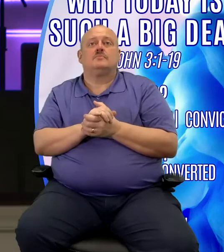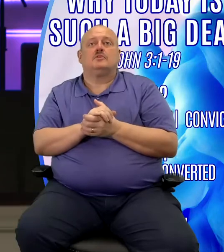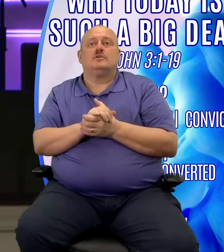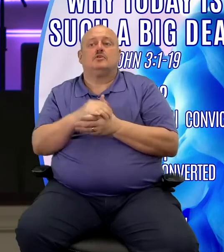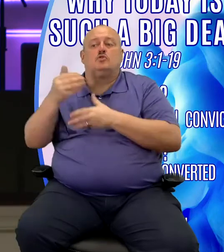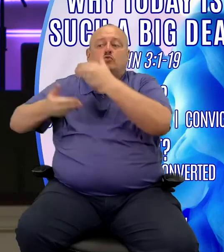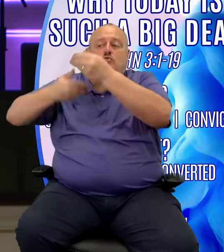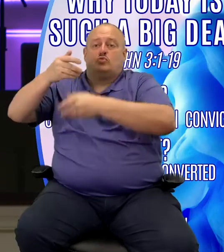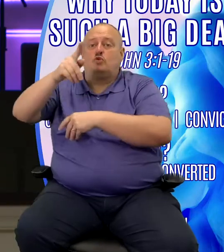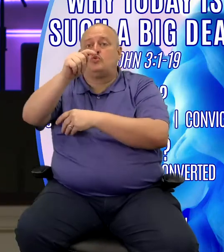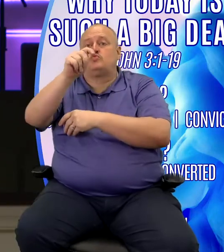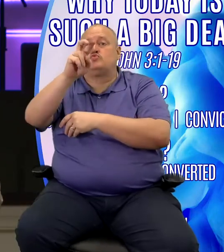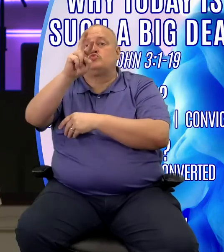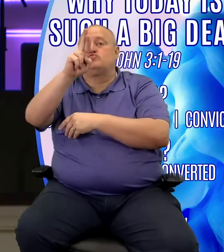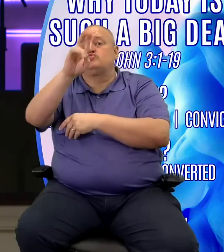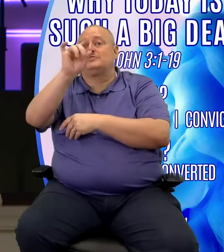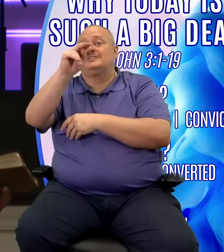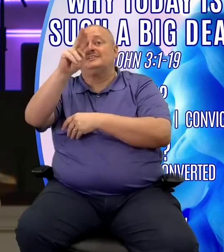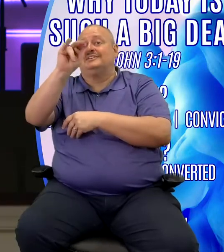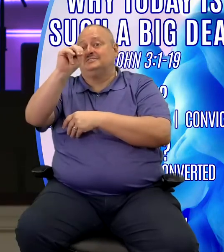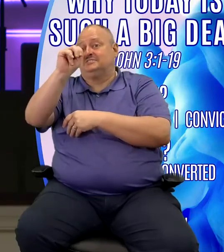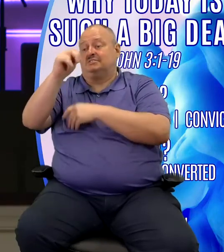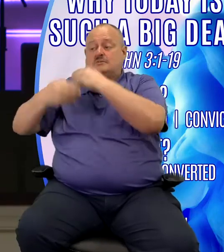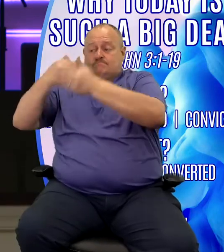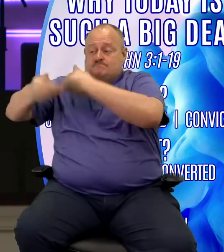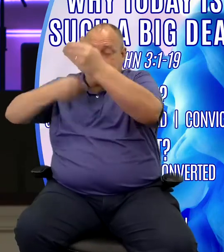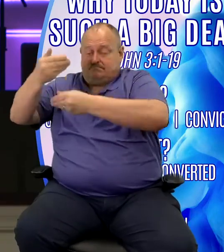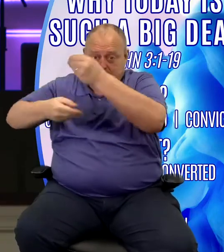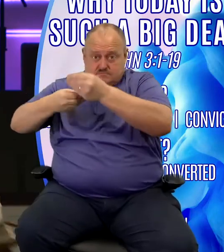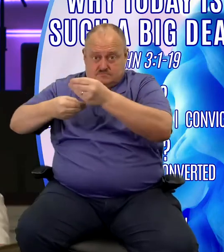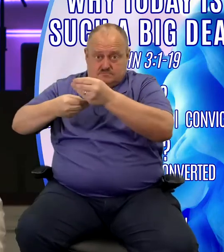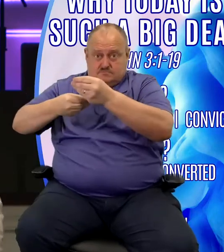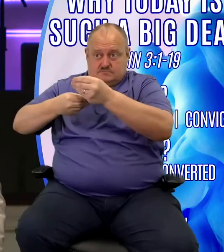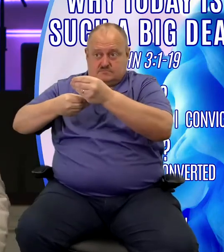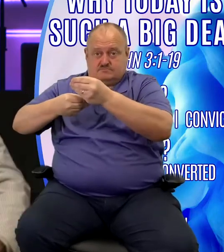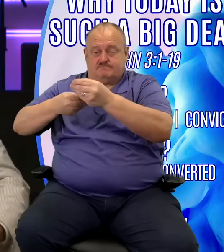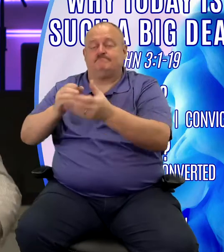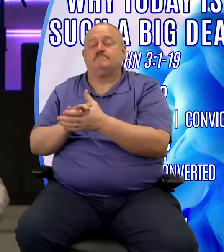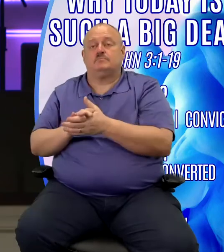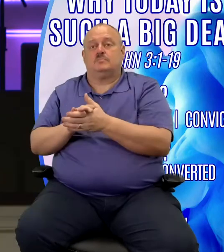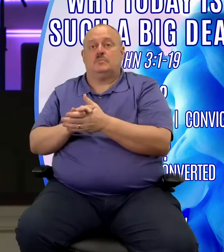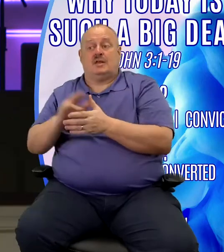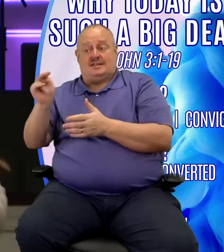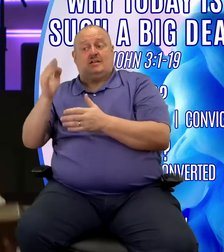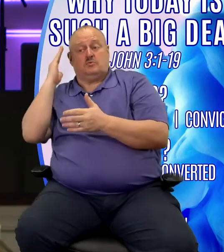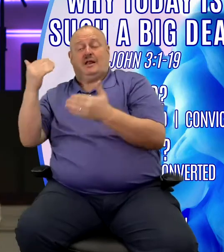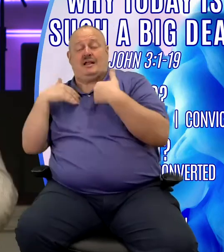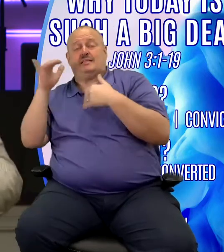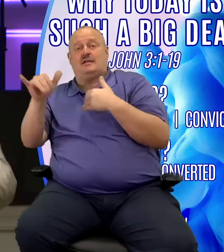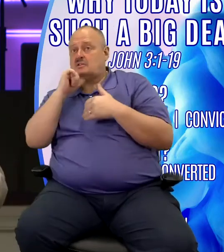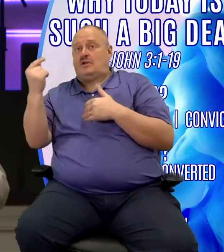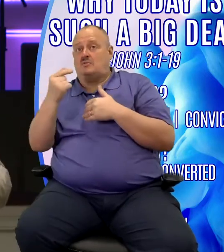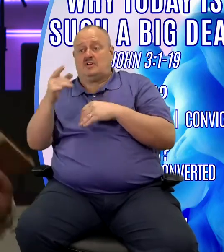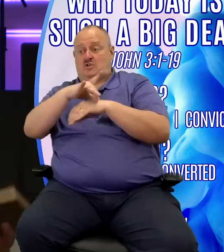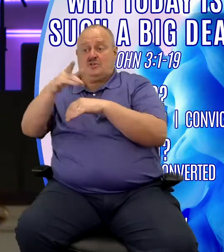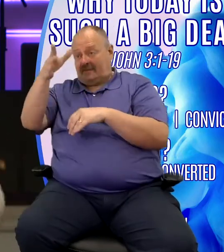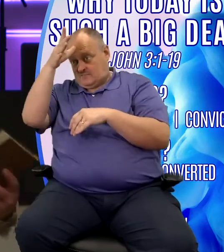the fathers. Well, if anybody had tradition, it would have been Nicodemus. Most likely, not only his own earthly father, but